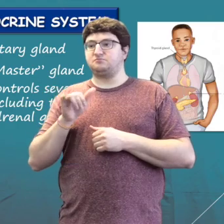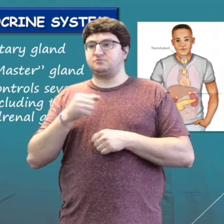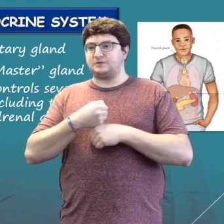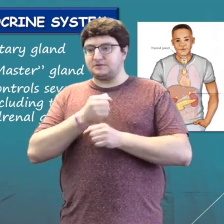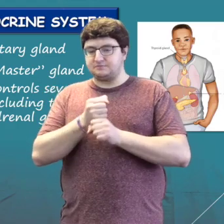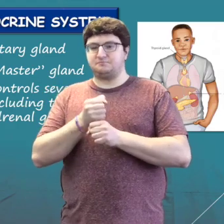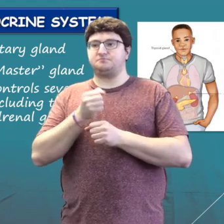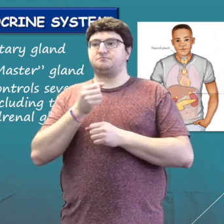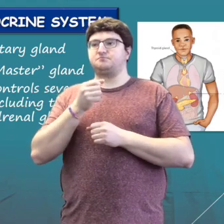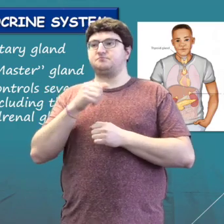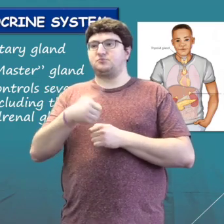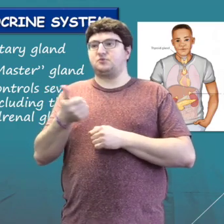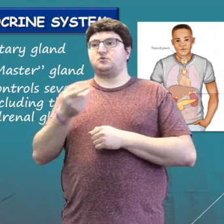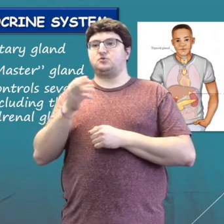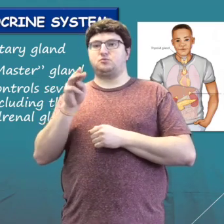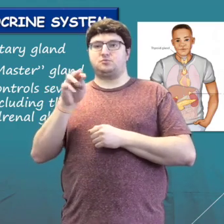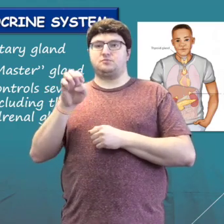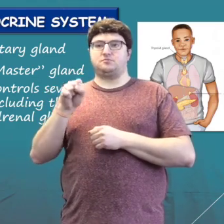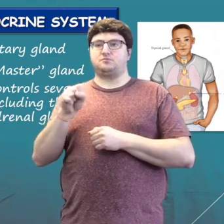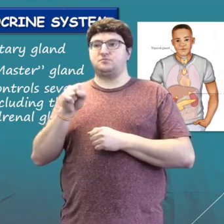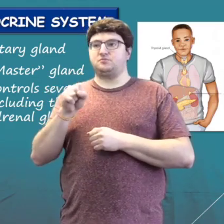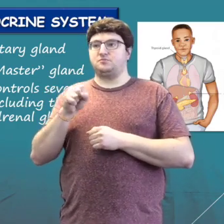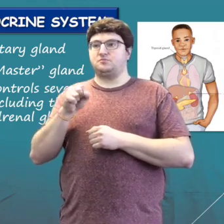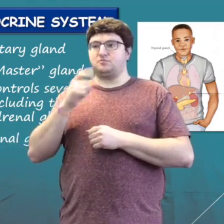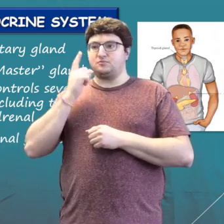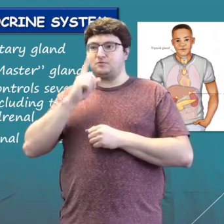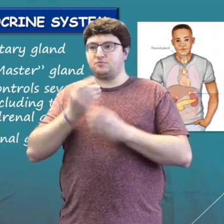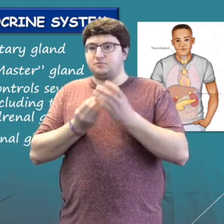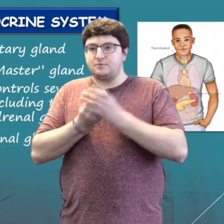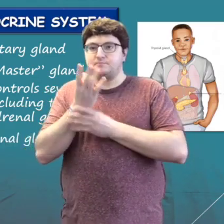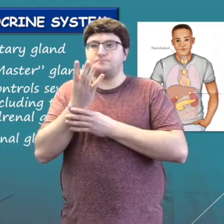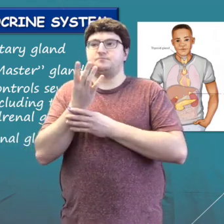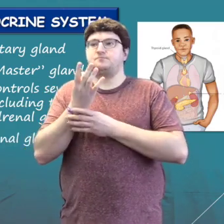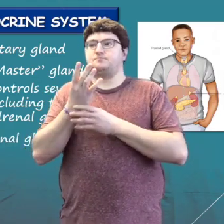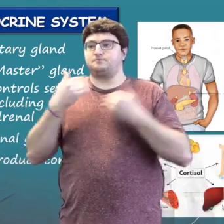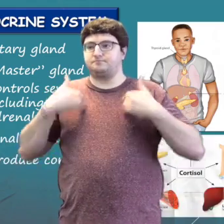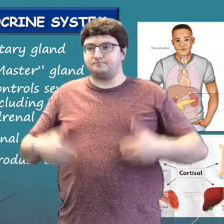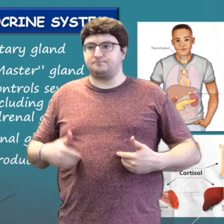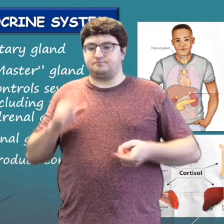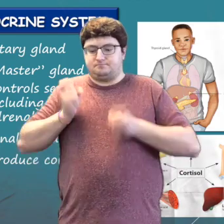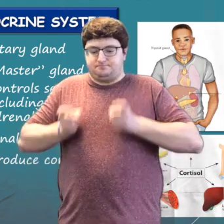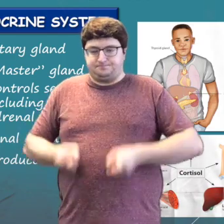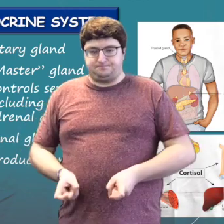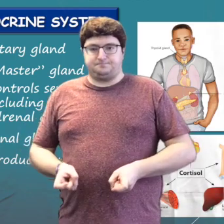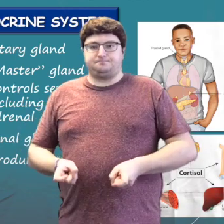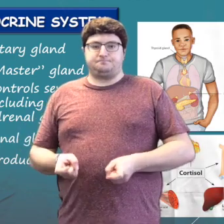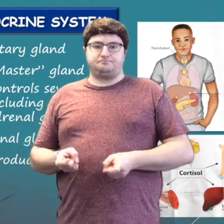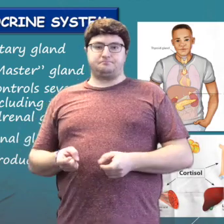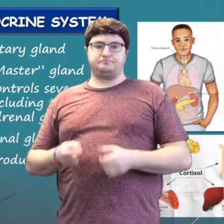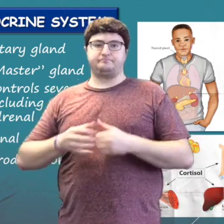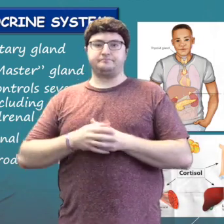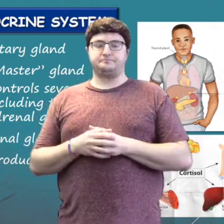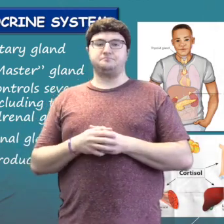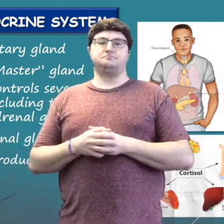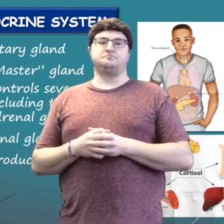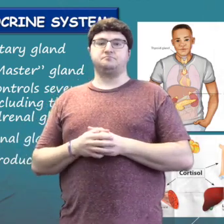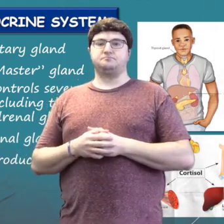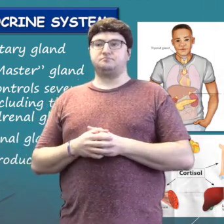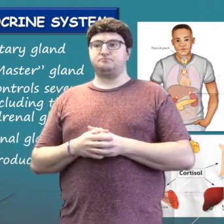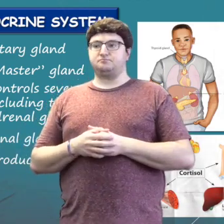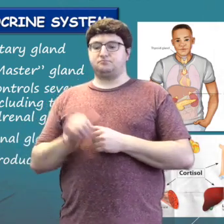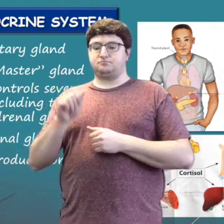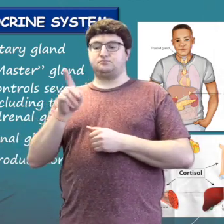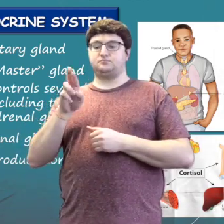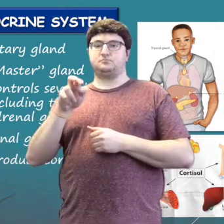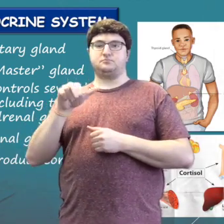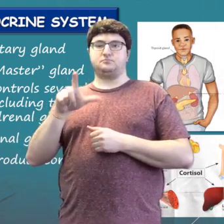for normal growth and puberty. The adrenal glands produce cortisol and other hormones that are essential for